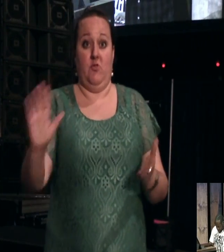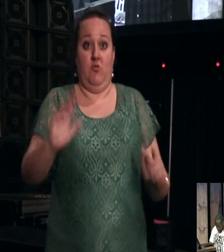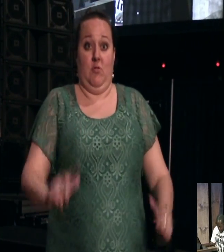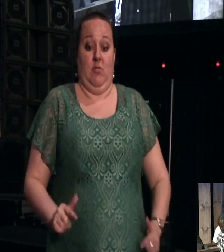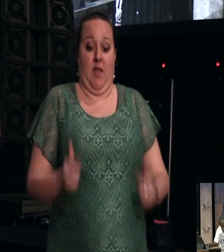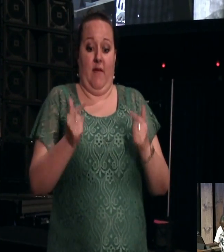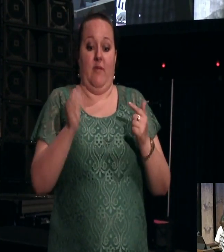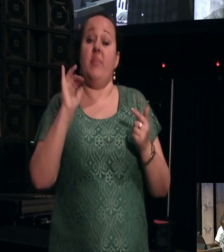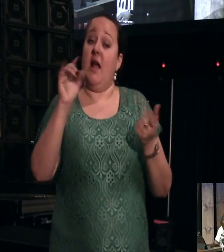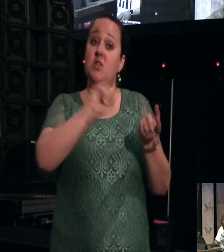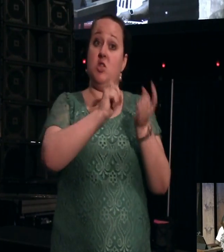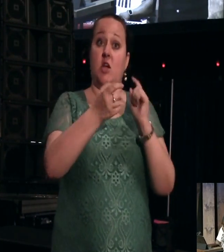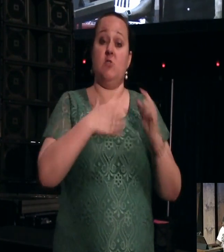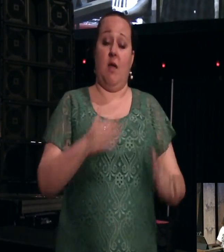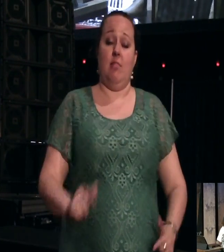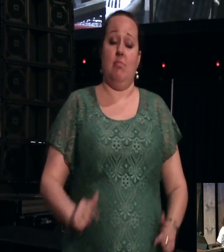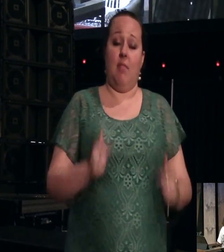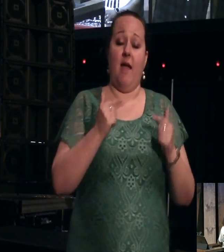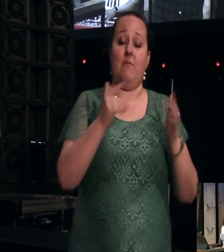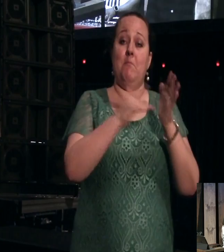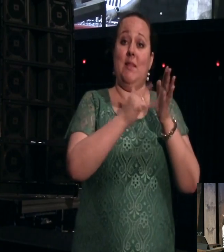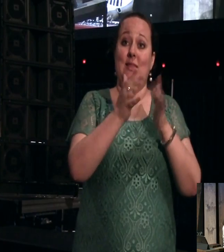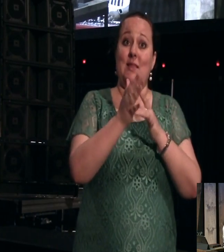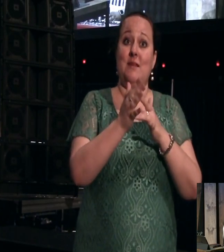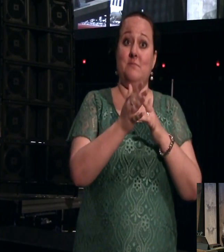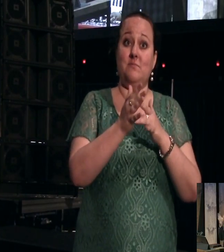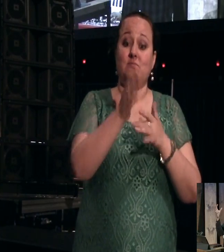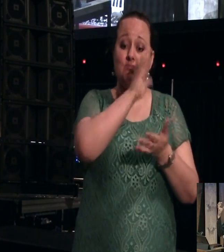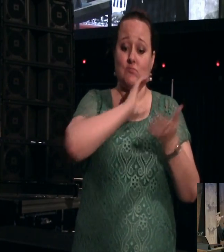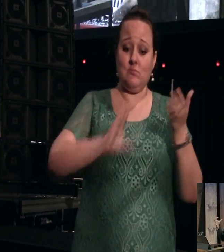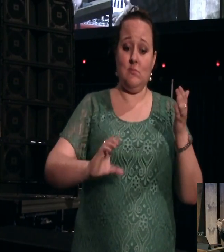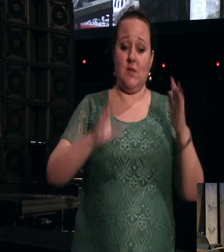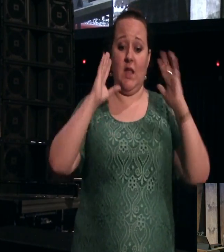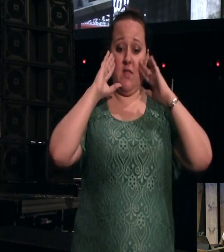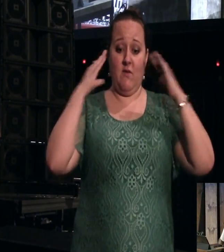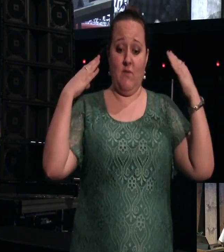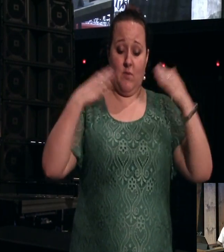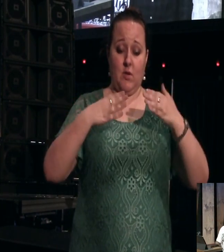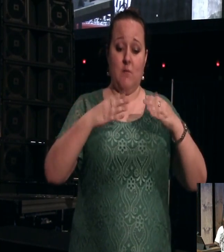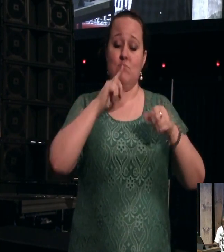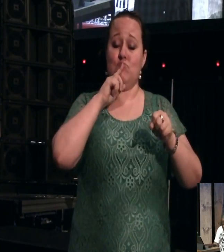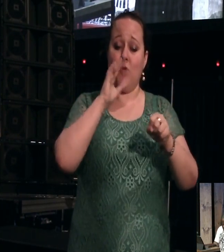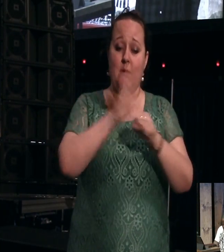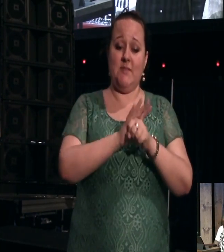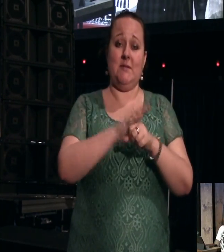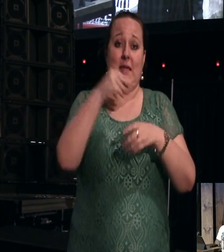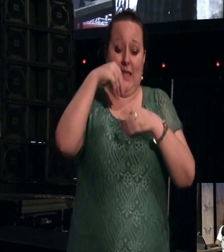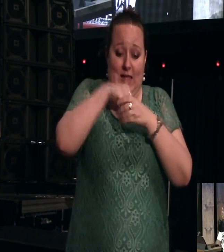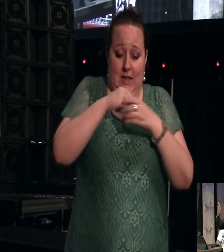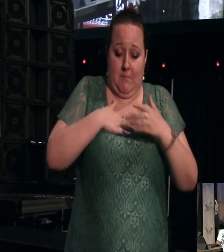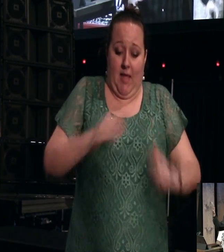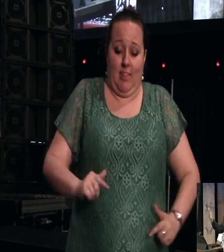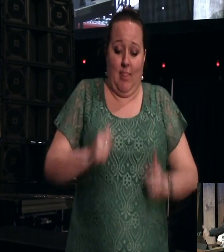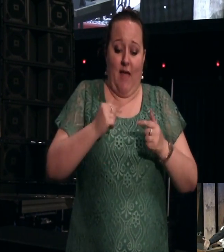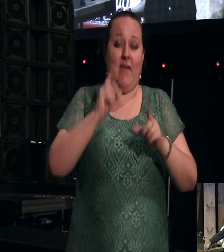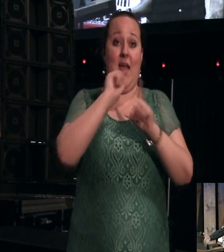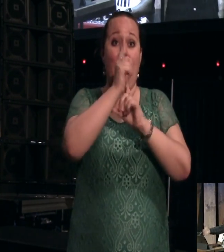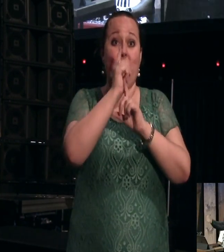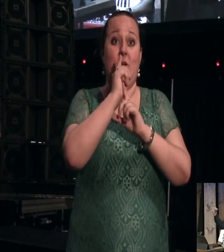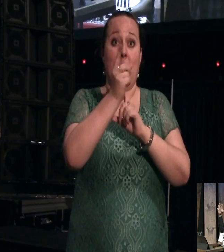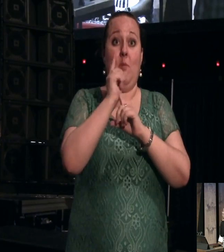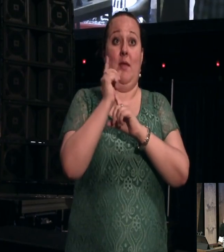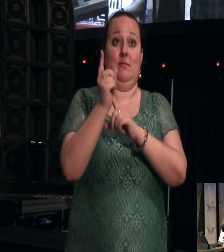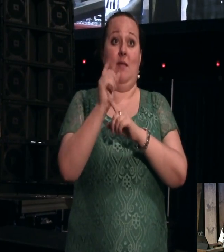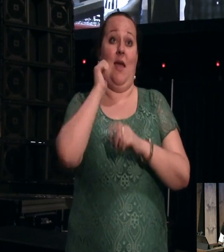God is present in your life. This was a game changer for me to come to a place where I believe that Jesus Christ is committed to being present